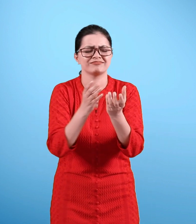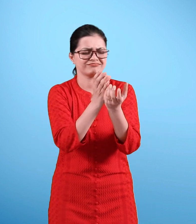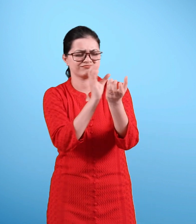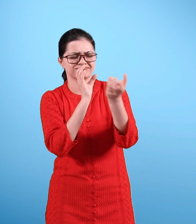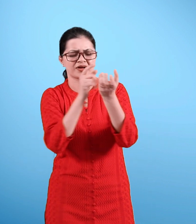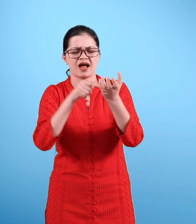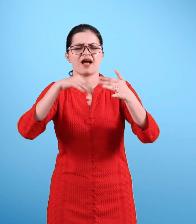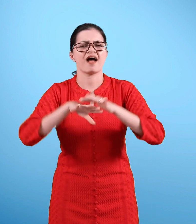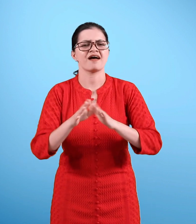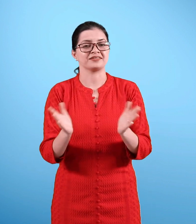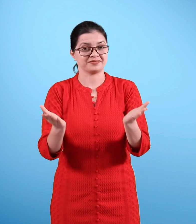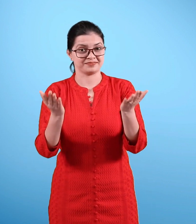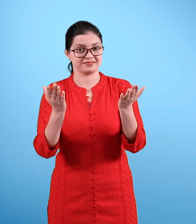pinhole camera.